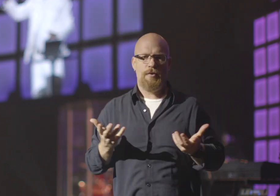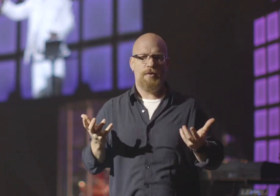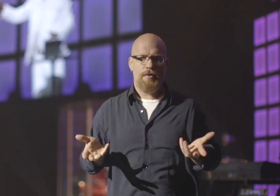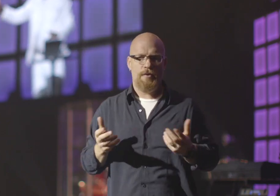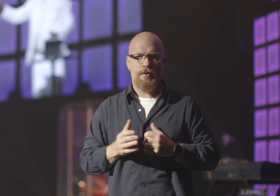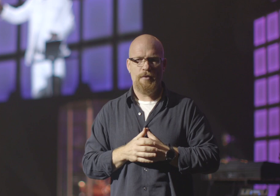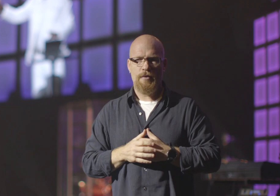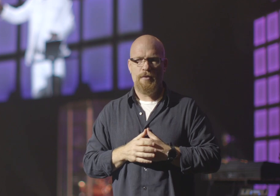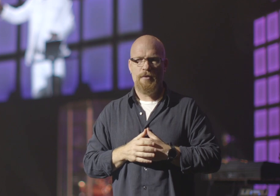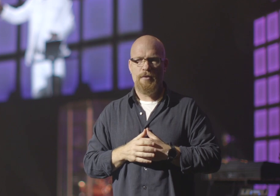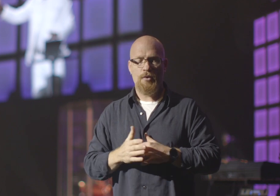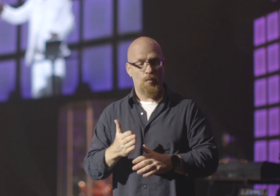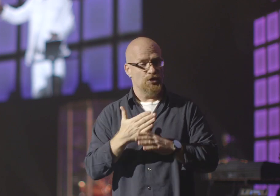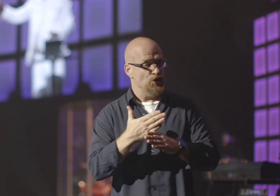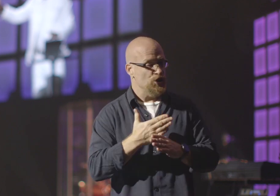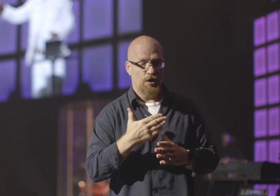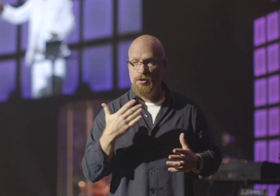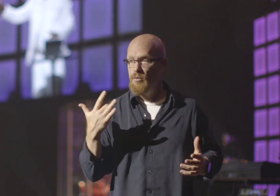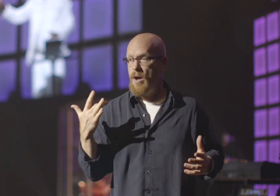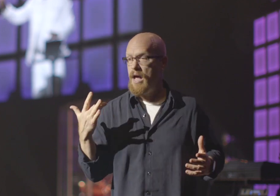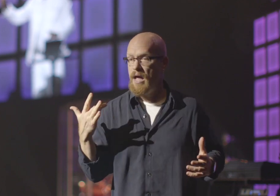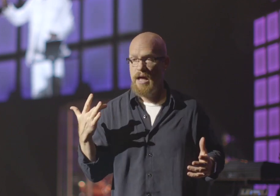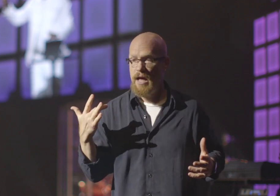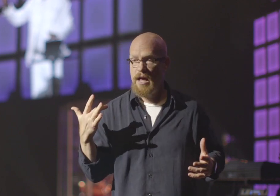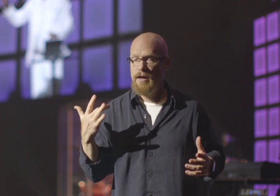we share